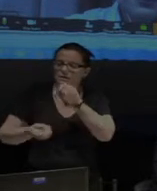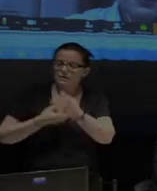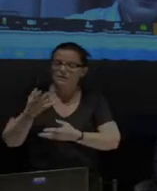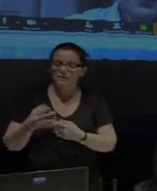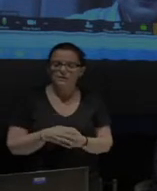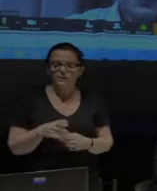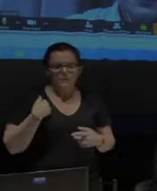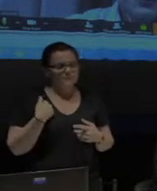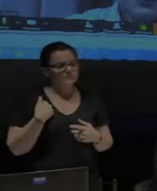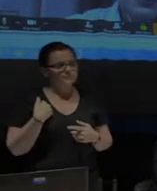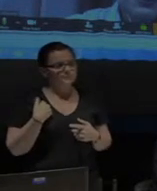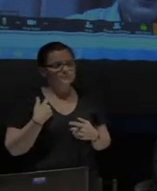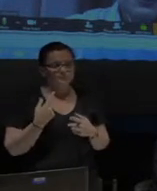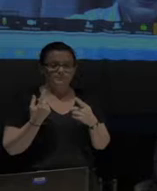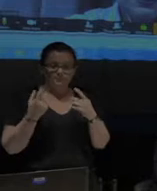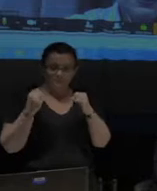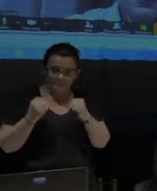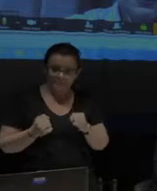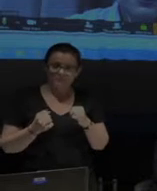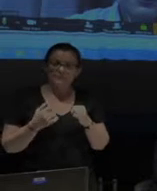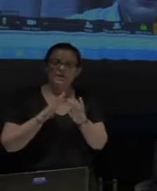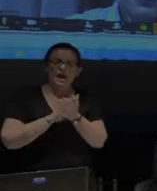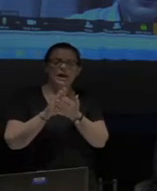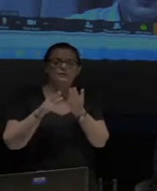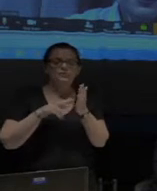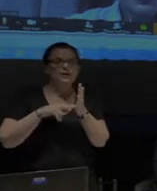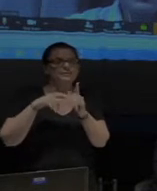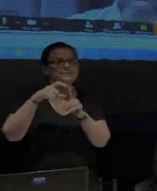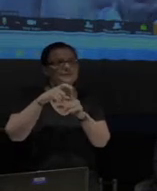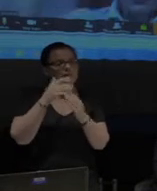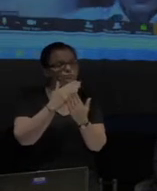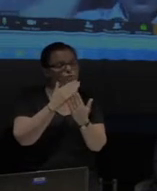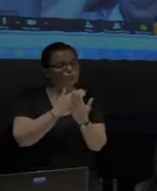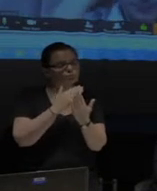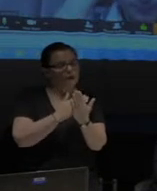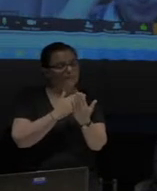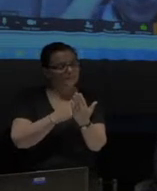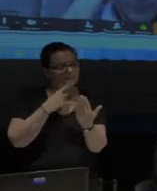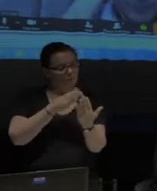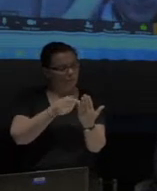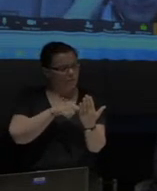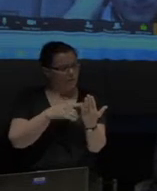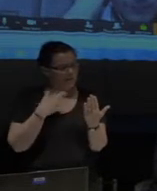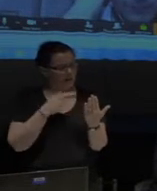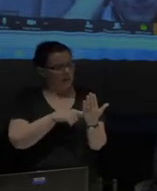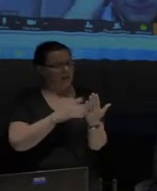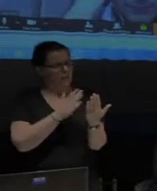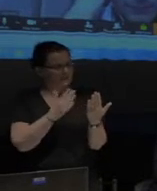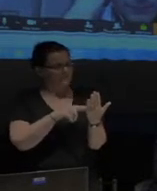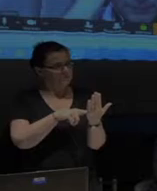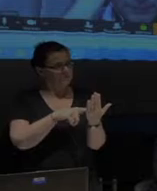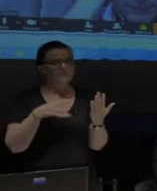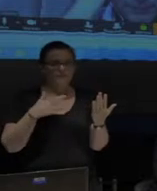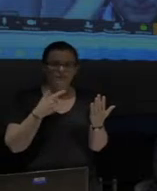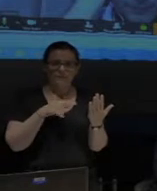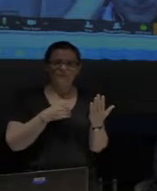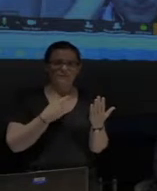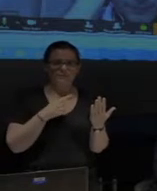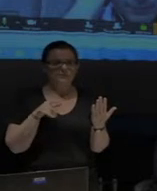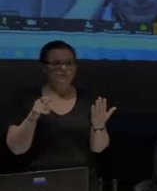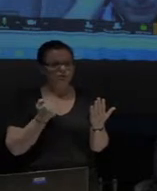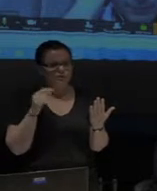we insisted that the bits of the HND programme which you would recognise as being more Western were taught. So we didn't